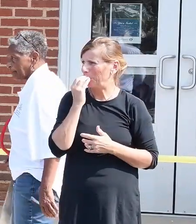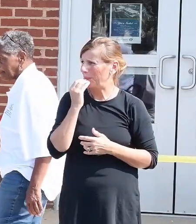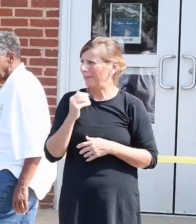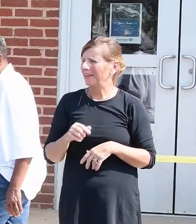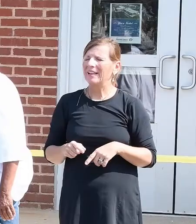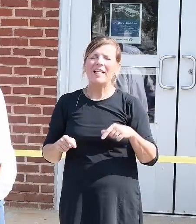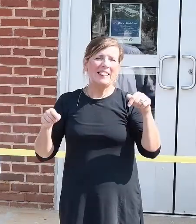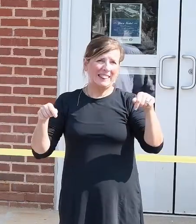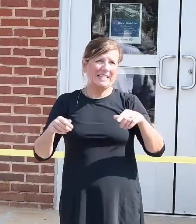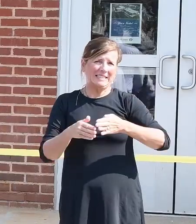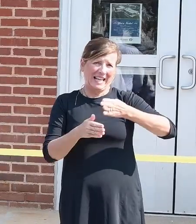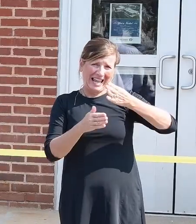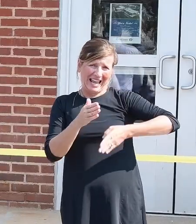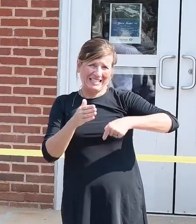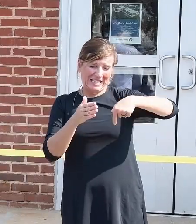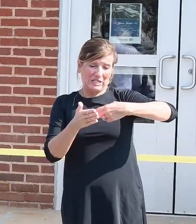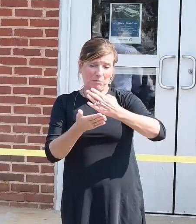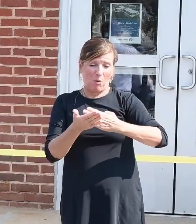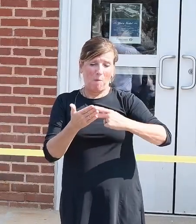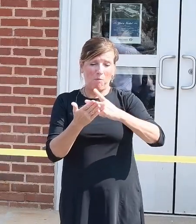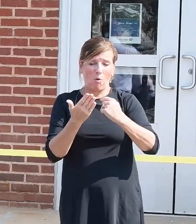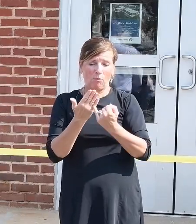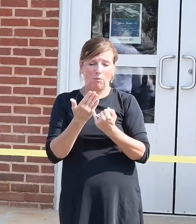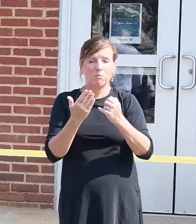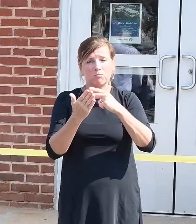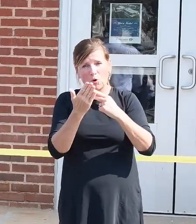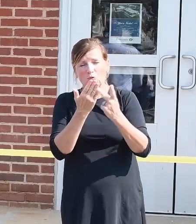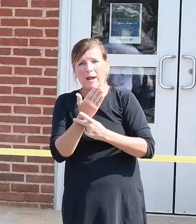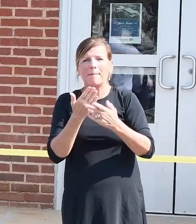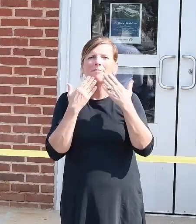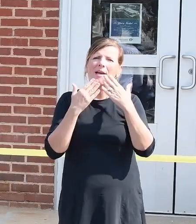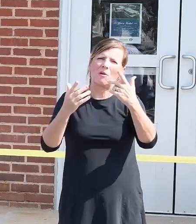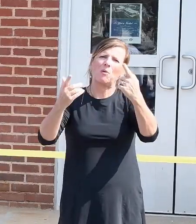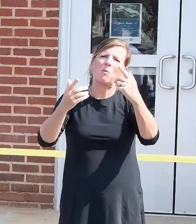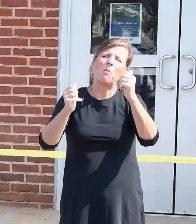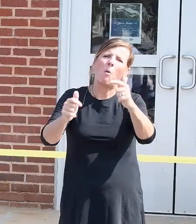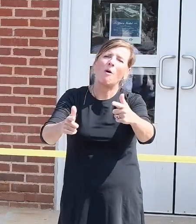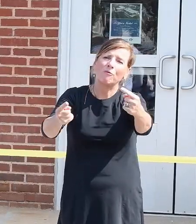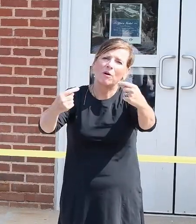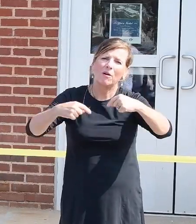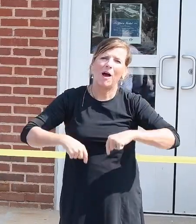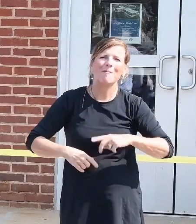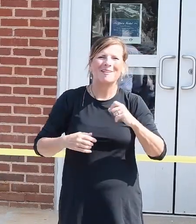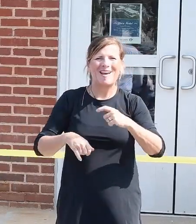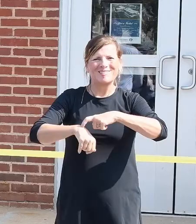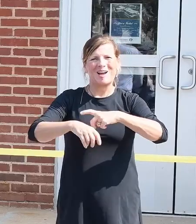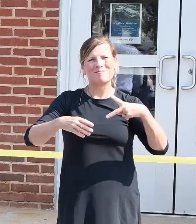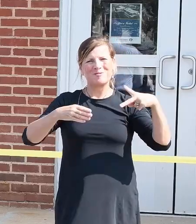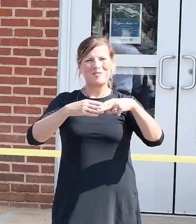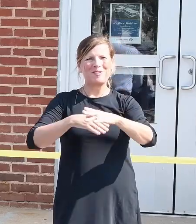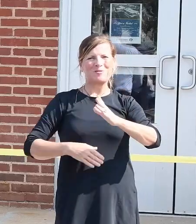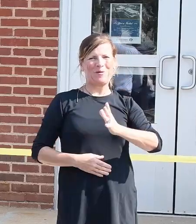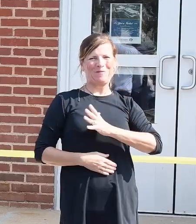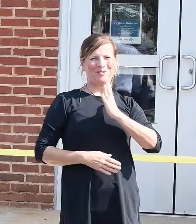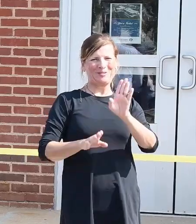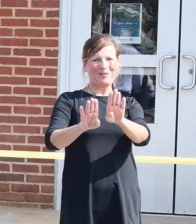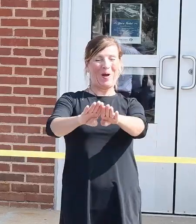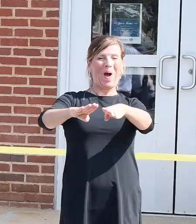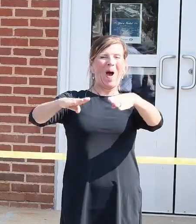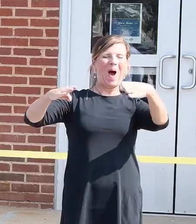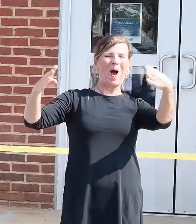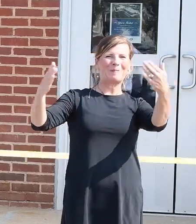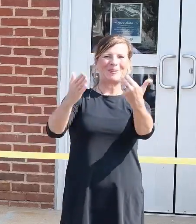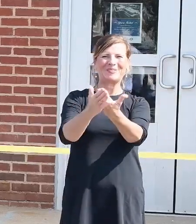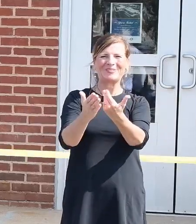This ends this part of the program, and I want to thank everyone for joining us this morning. Now it's time to cut the ribbon to officially open the new Harriet